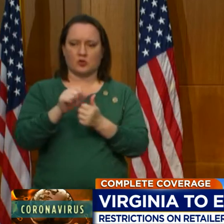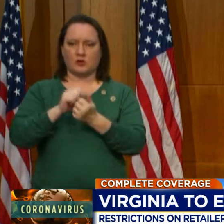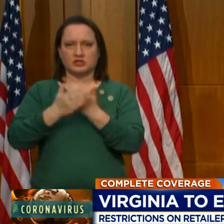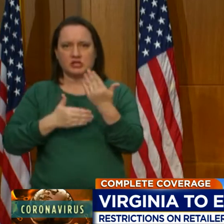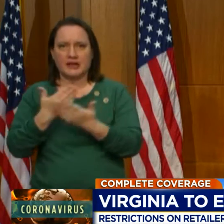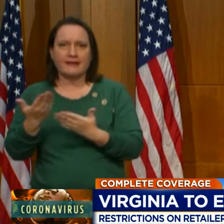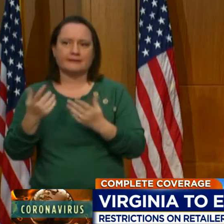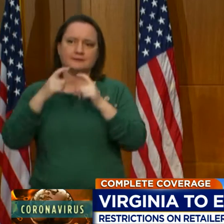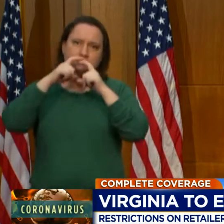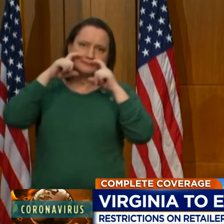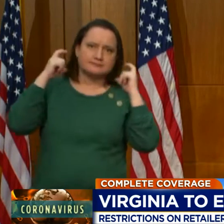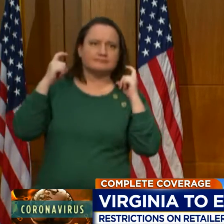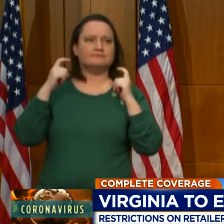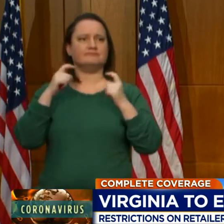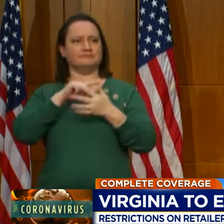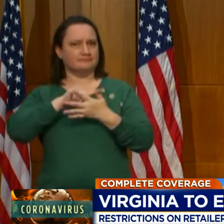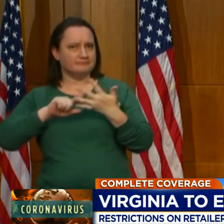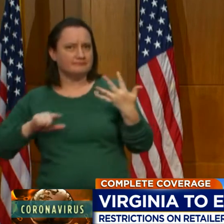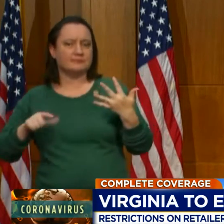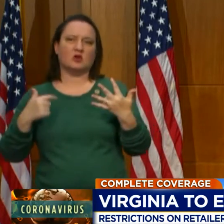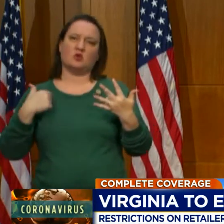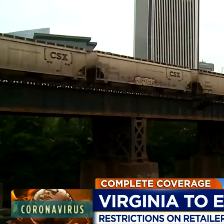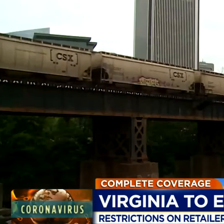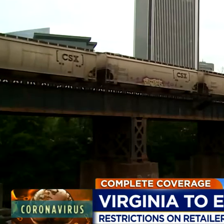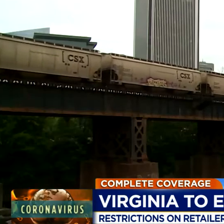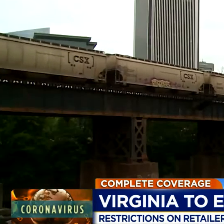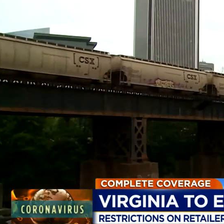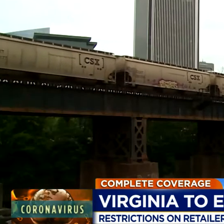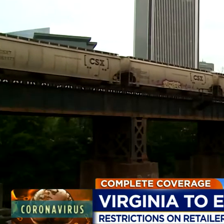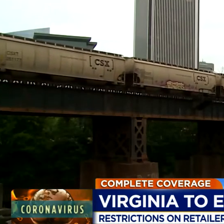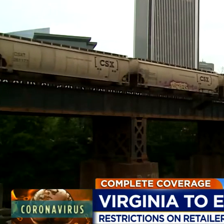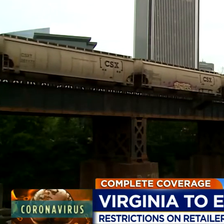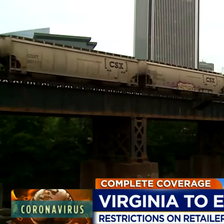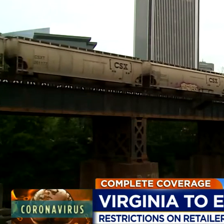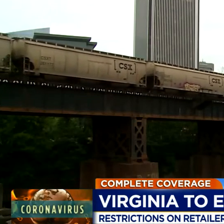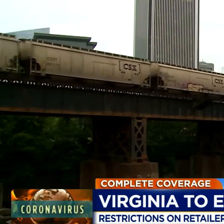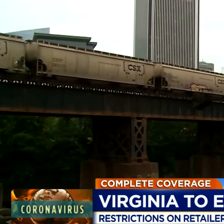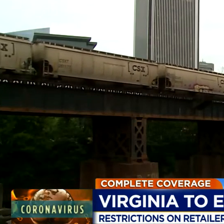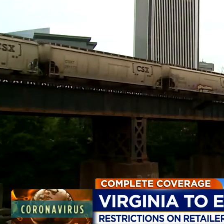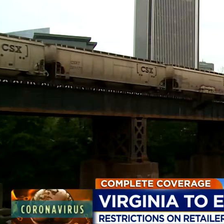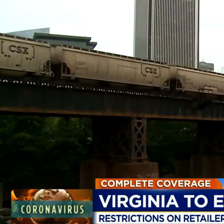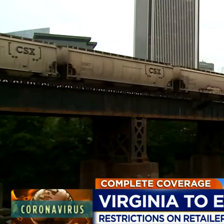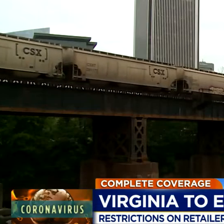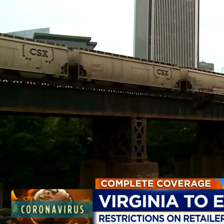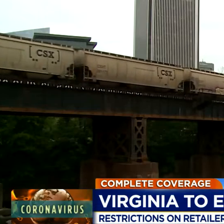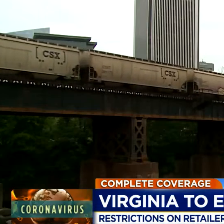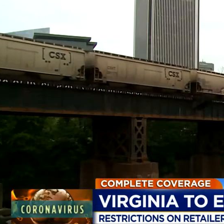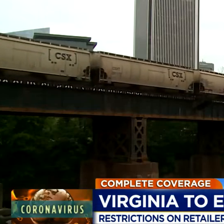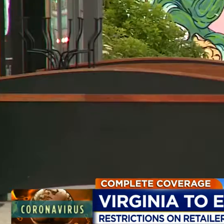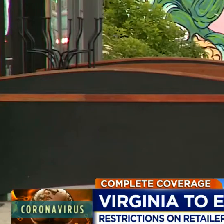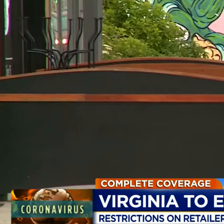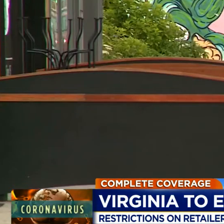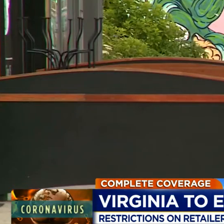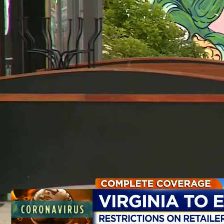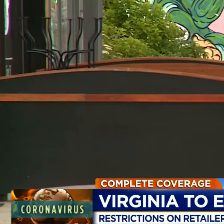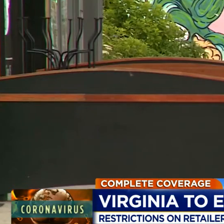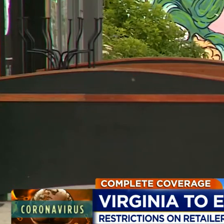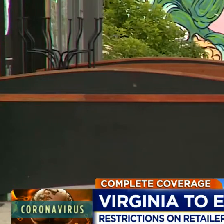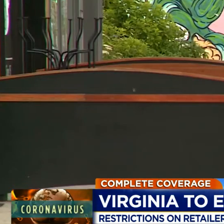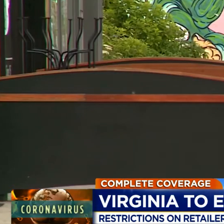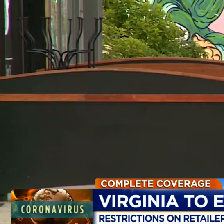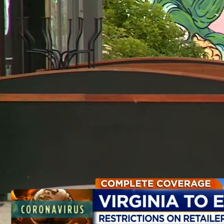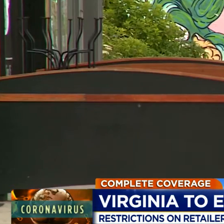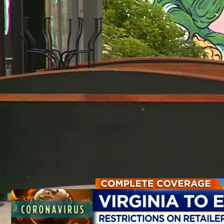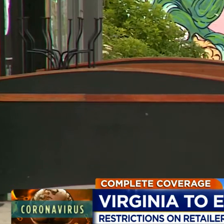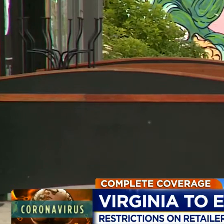and we encourage you to continue doing that. Northam adds, despite being behind in beginning phase two, Northern Virginia and the city of Richmond should